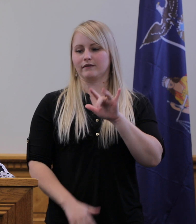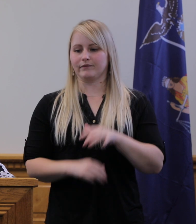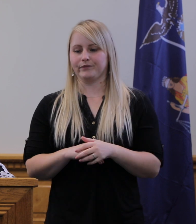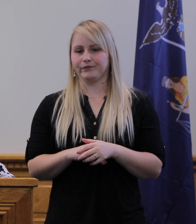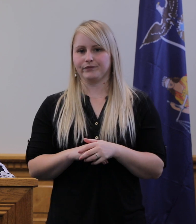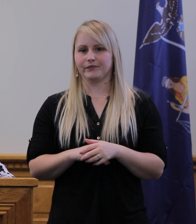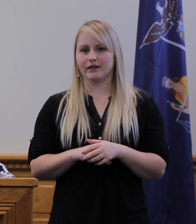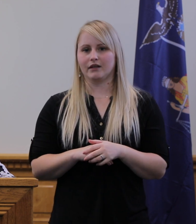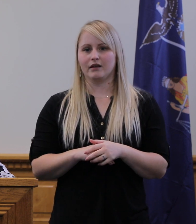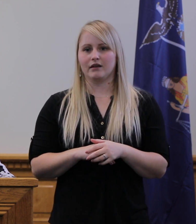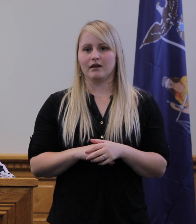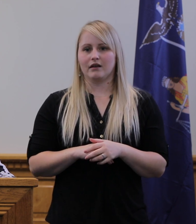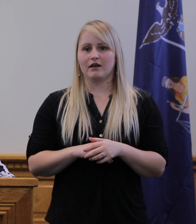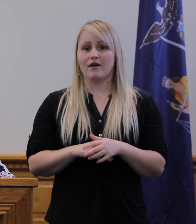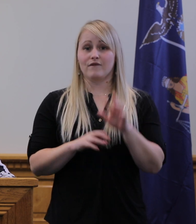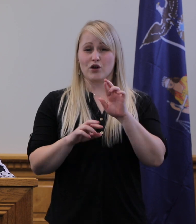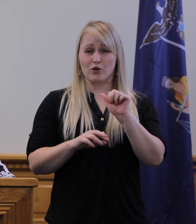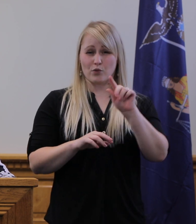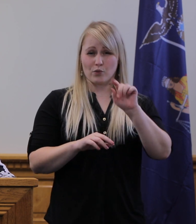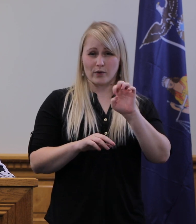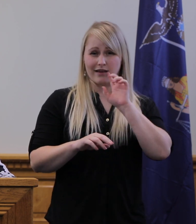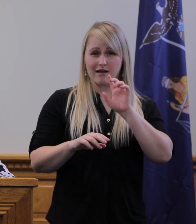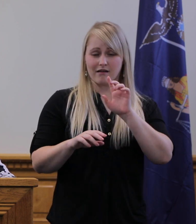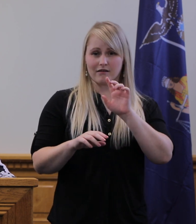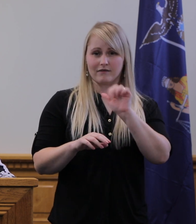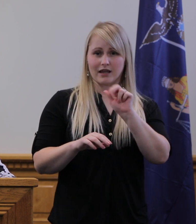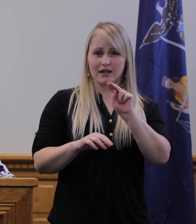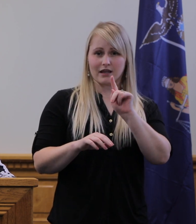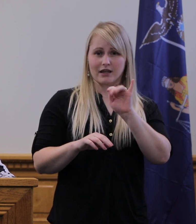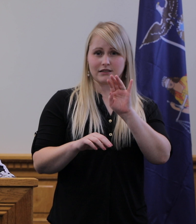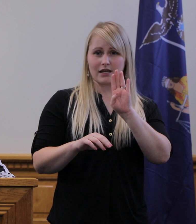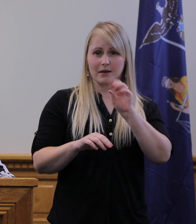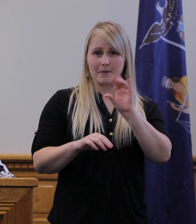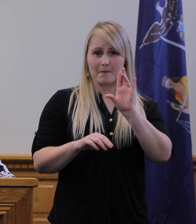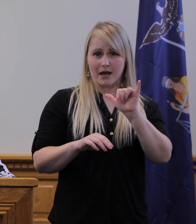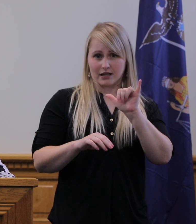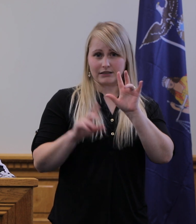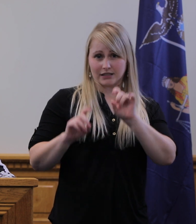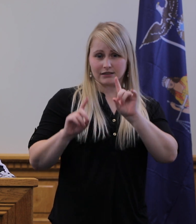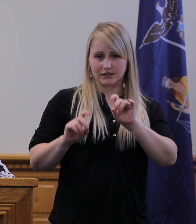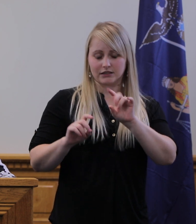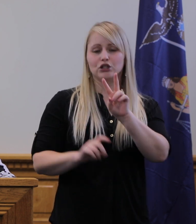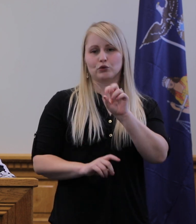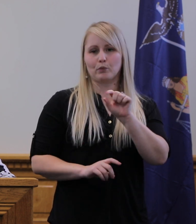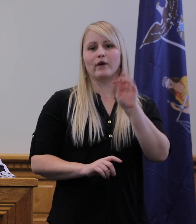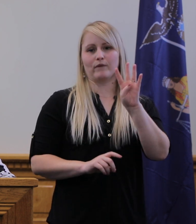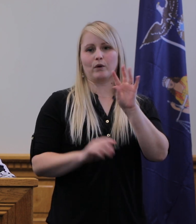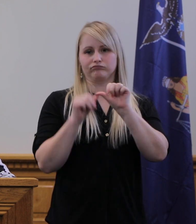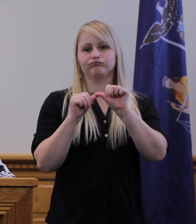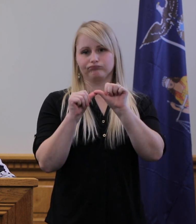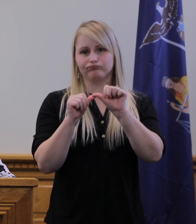3,477 tests administered, our latest report shows 84 positive antibody tests. Our rate of infection with the antibody